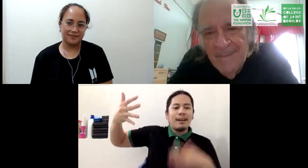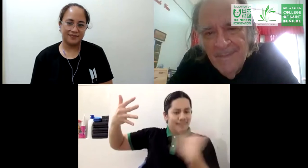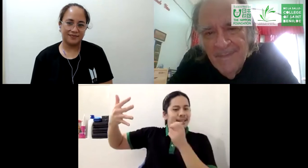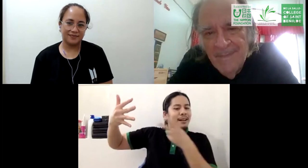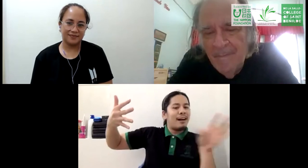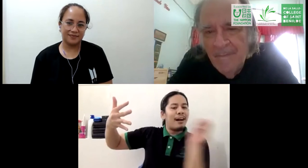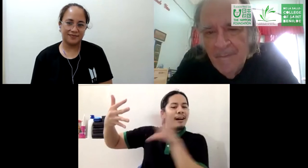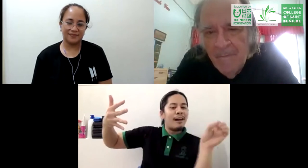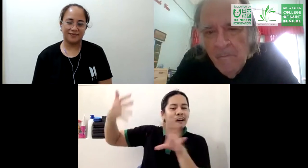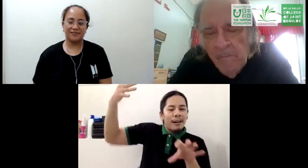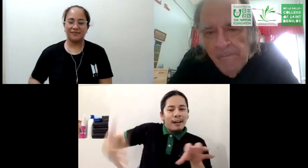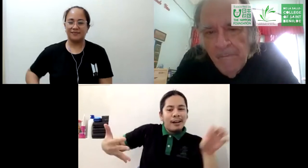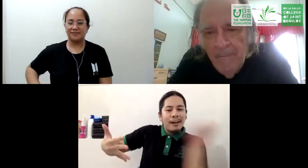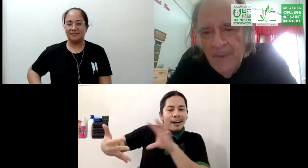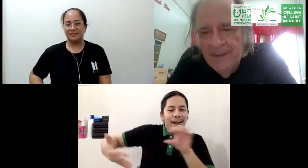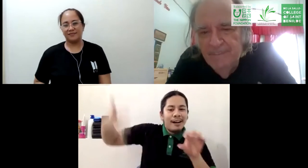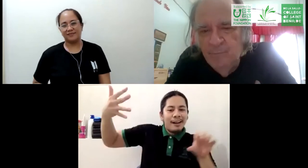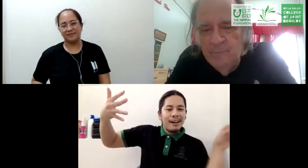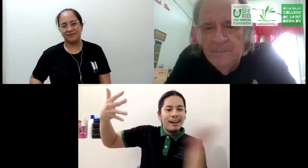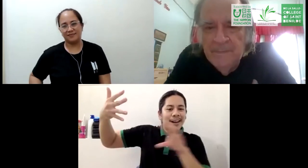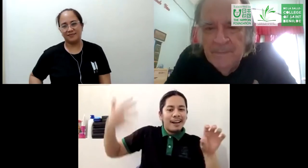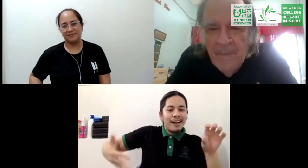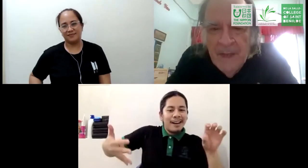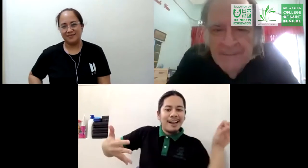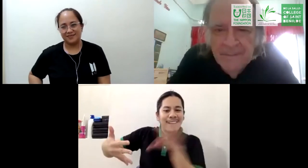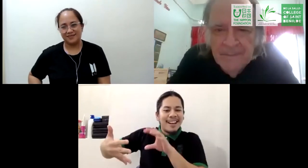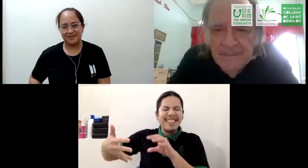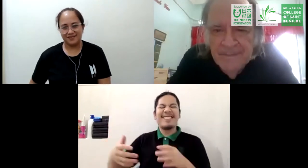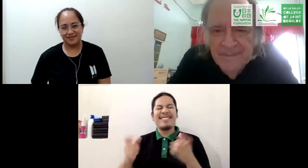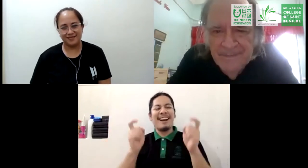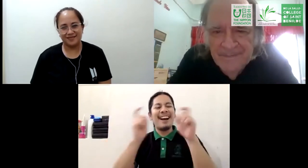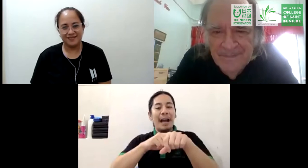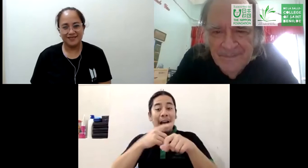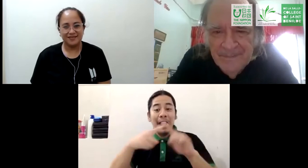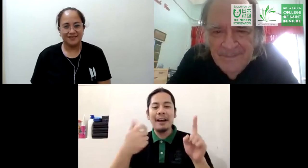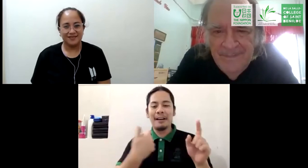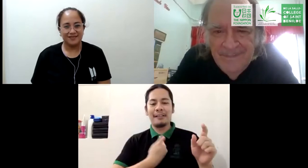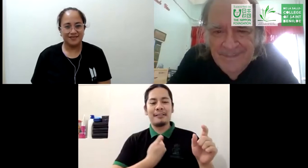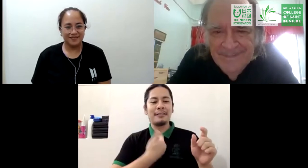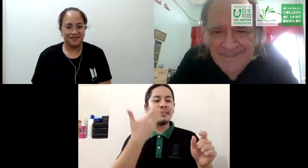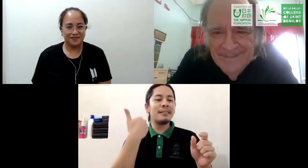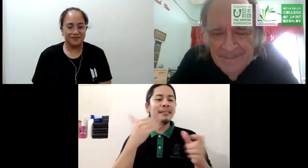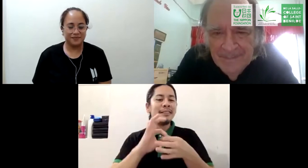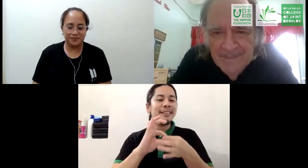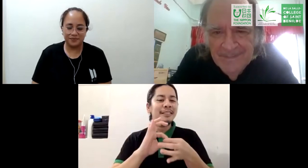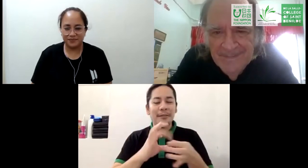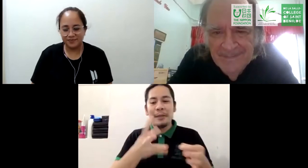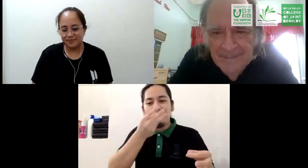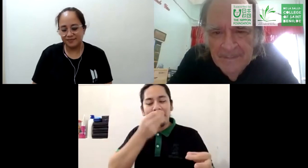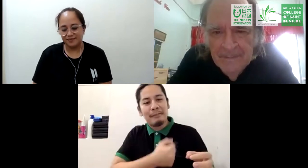I try to look it up and I just place it where I think it is. But, you know, I have